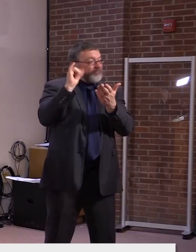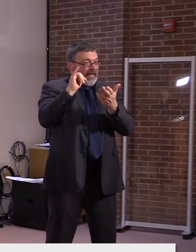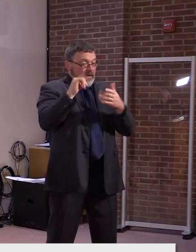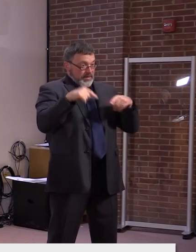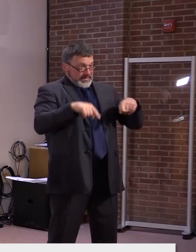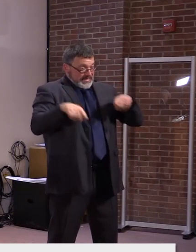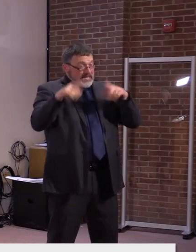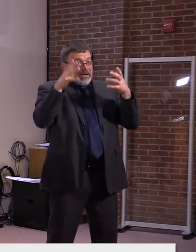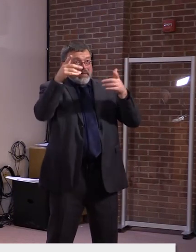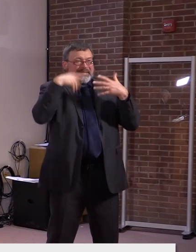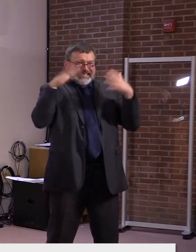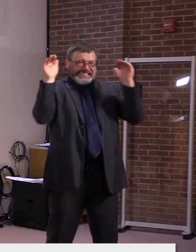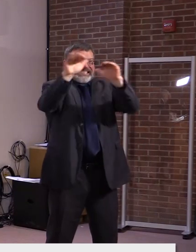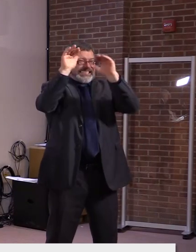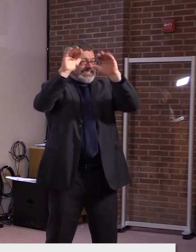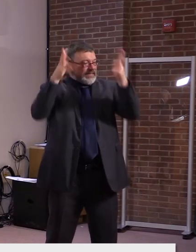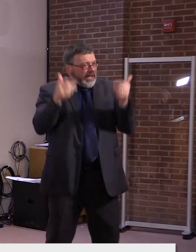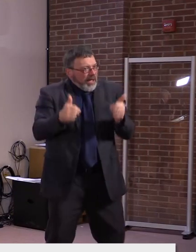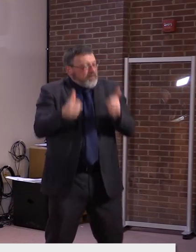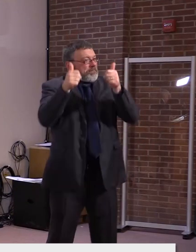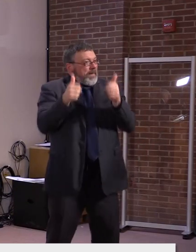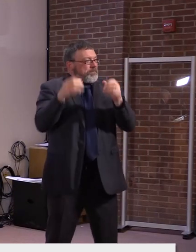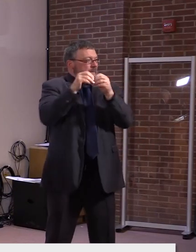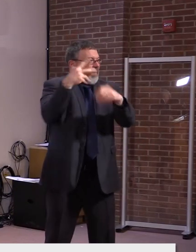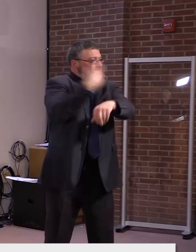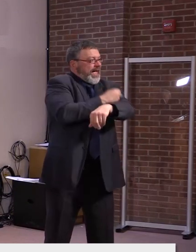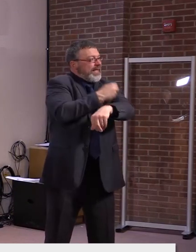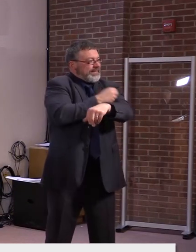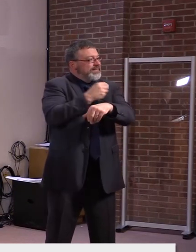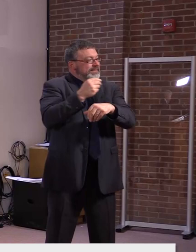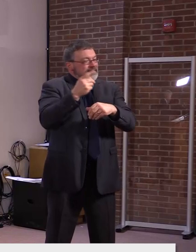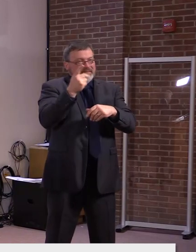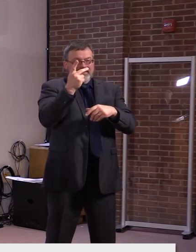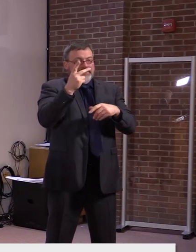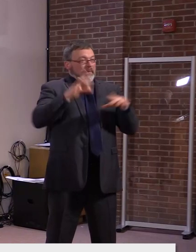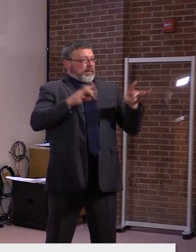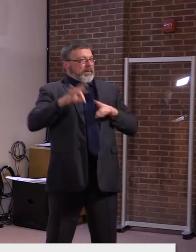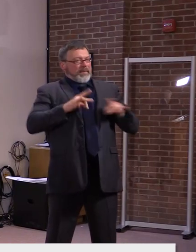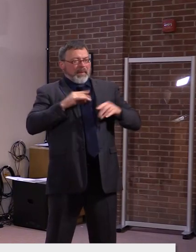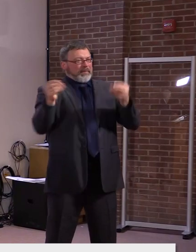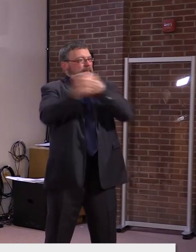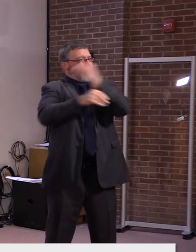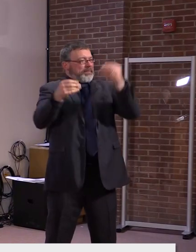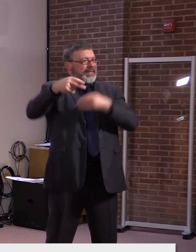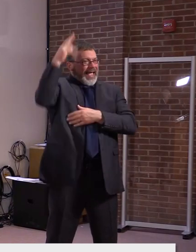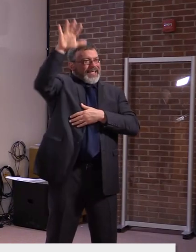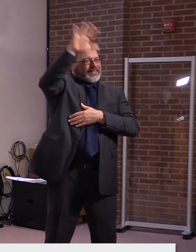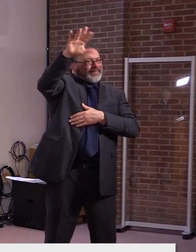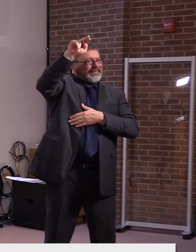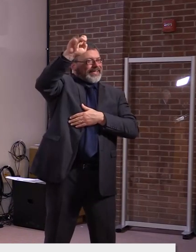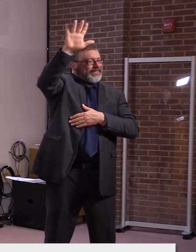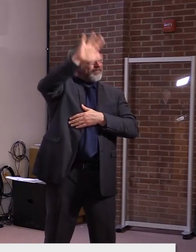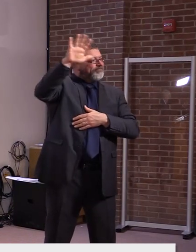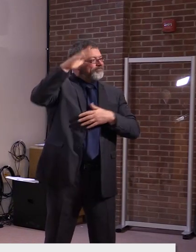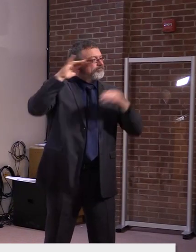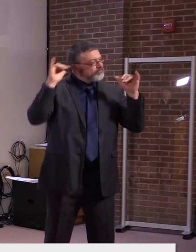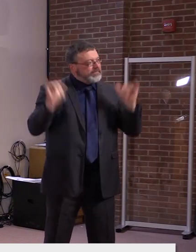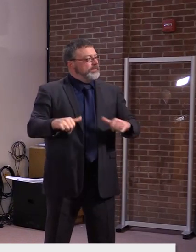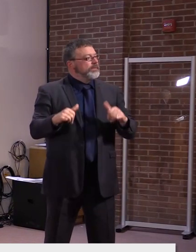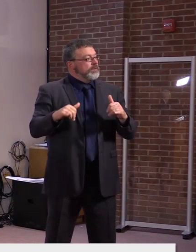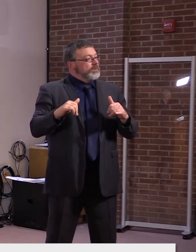are disproportionately occurring in that area. Orleans has the highest rate of any county in the state